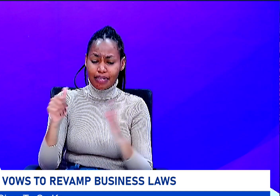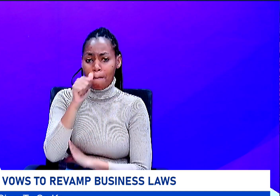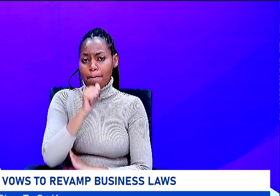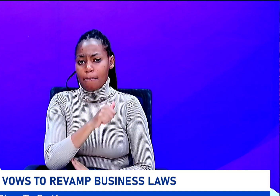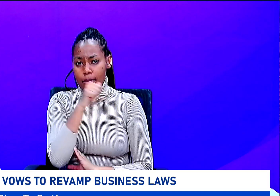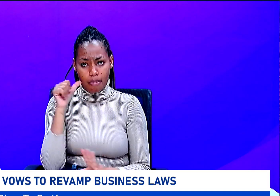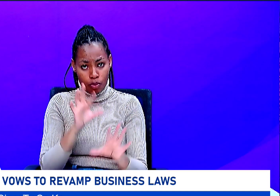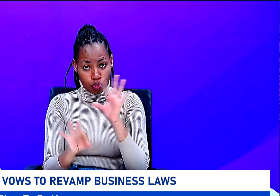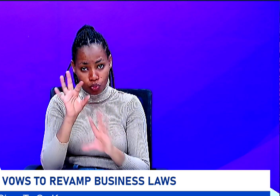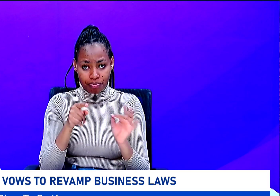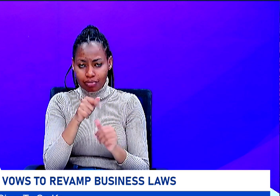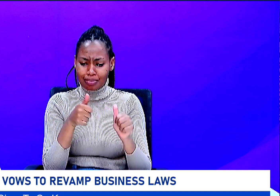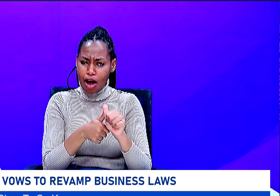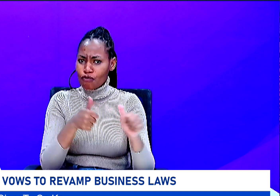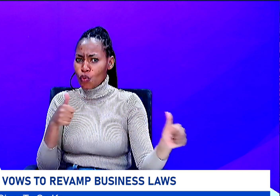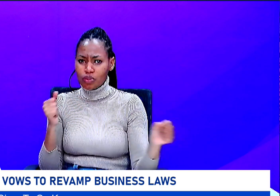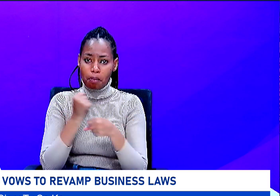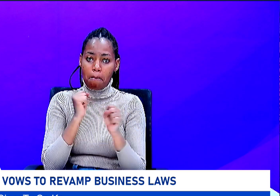sustainable enterprise growth.